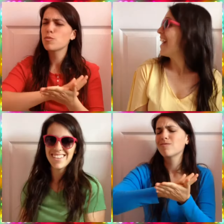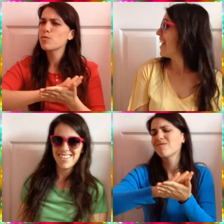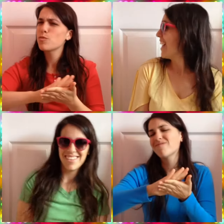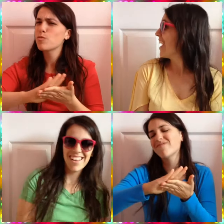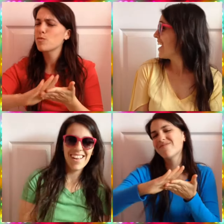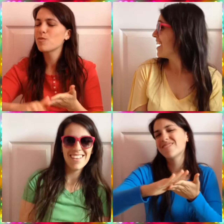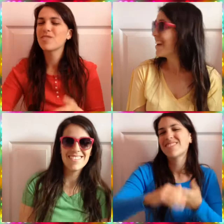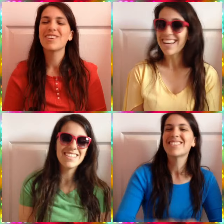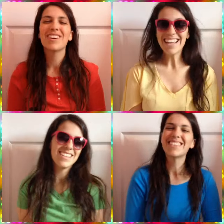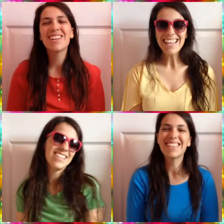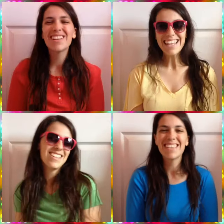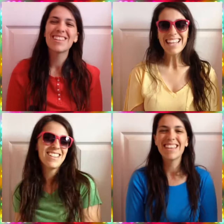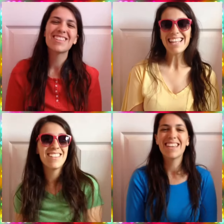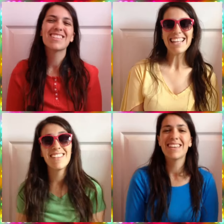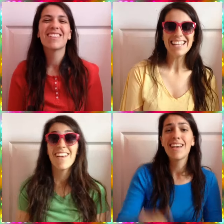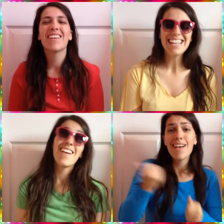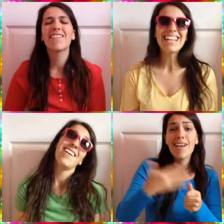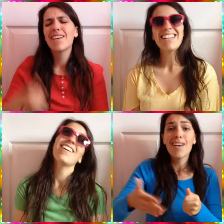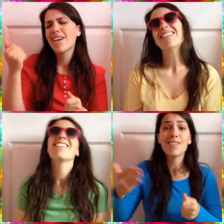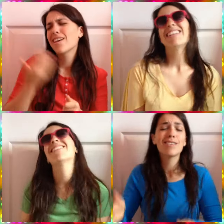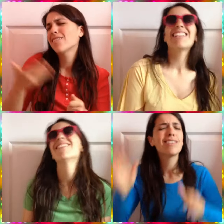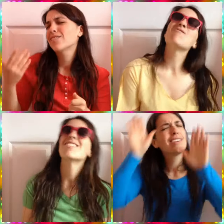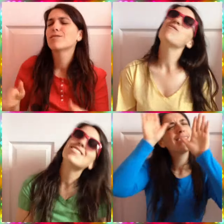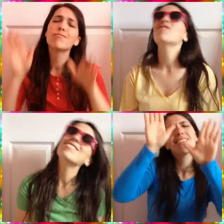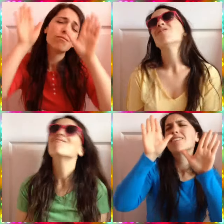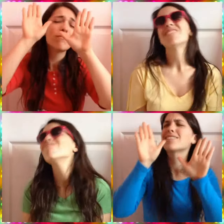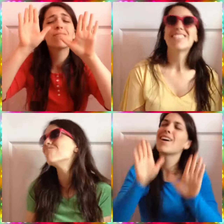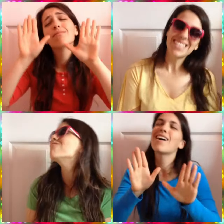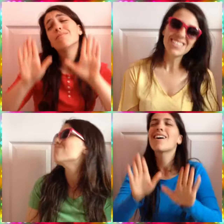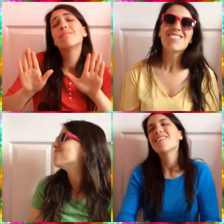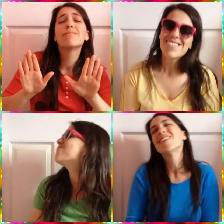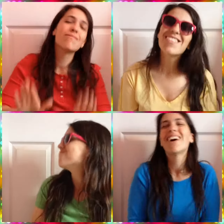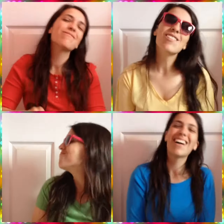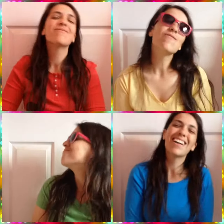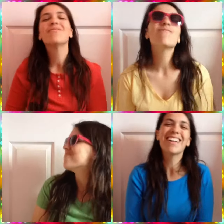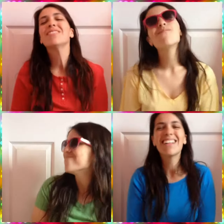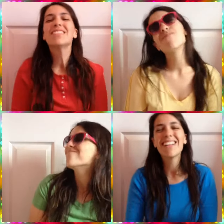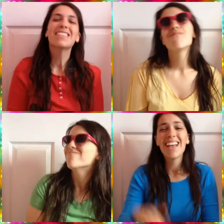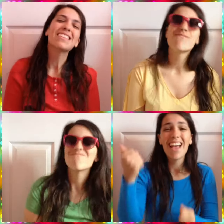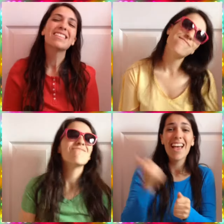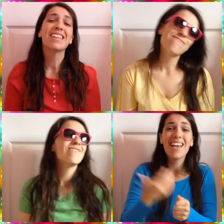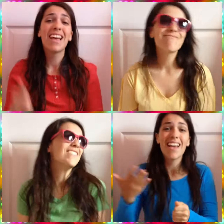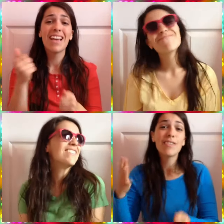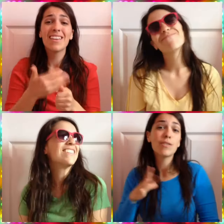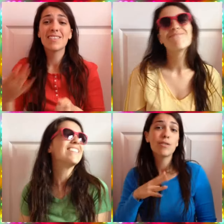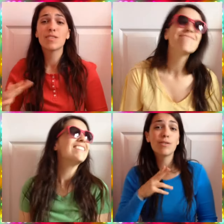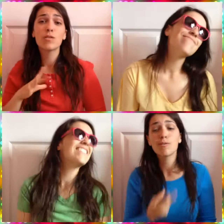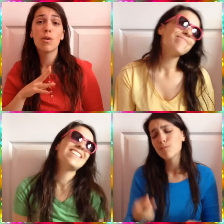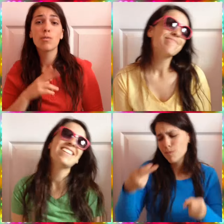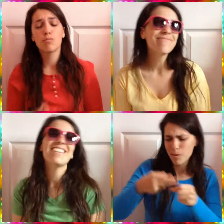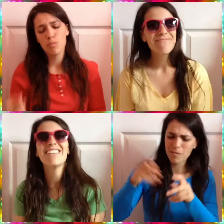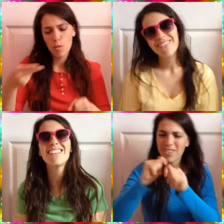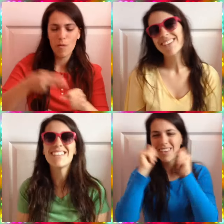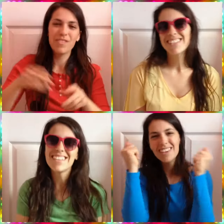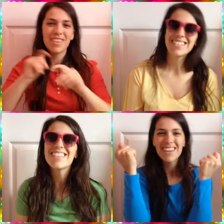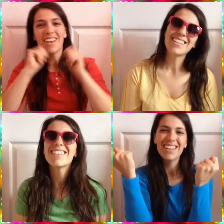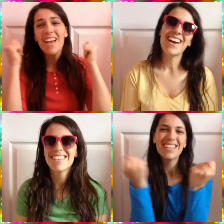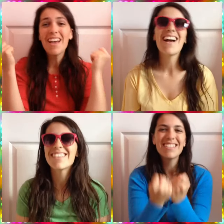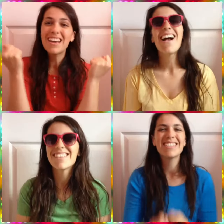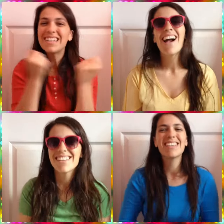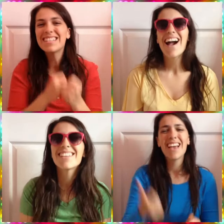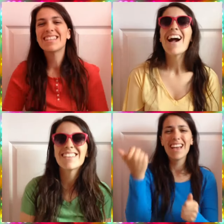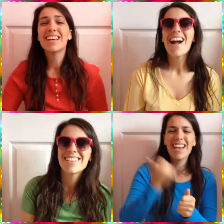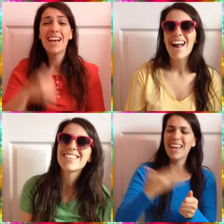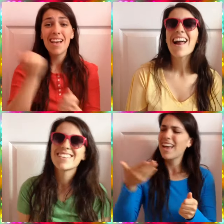but I'm worth giving all my money Everything is awesome, everything is cool when you're